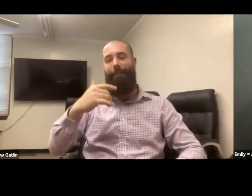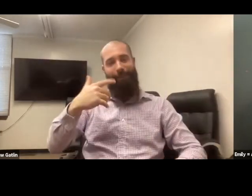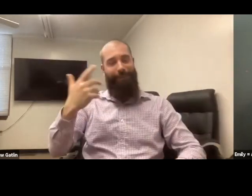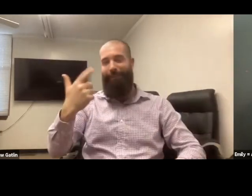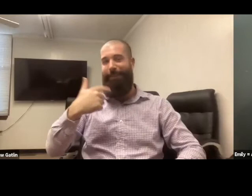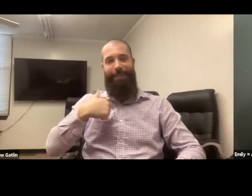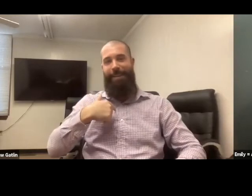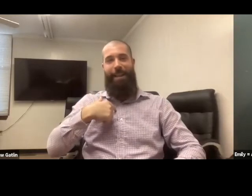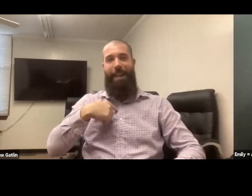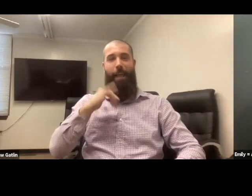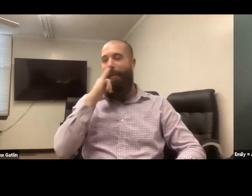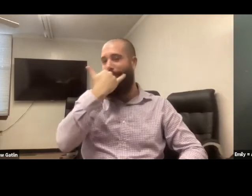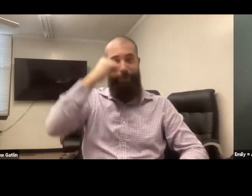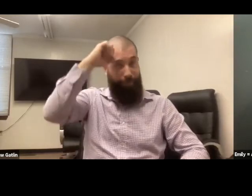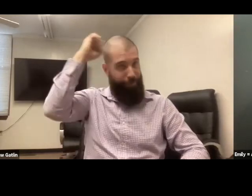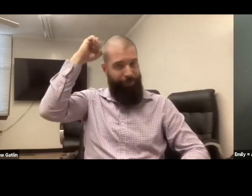So